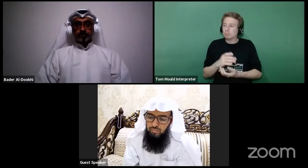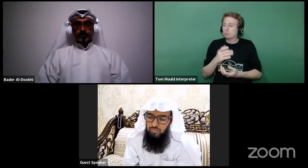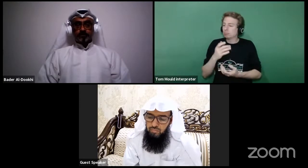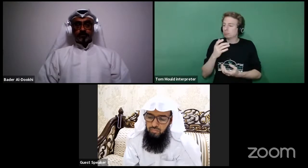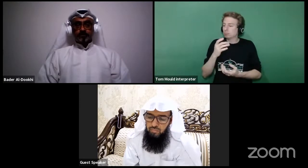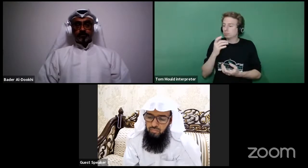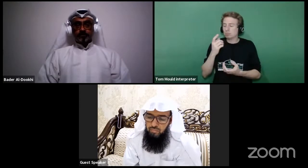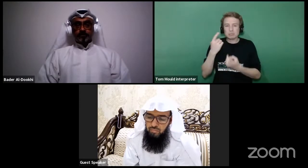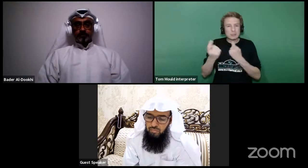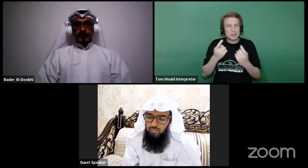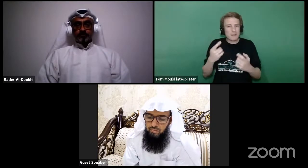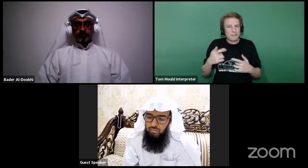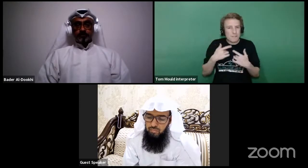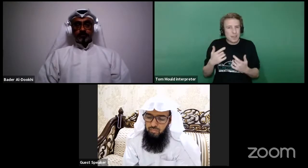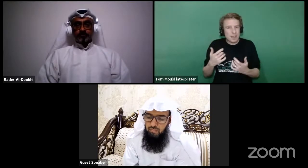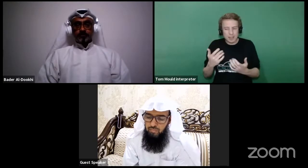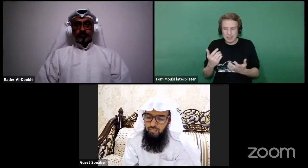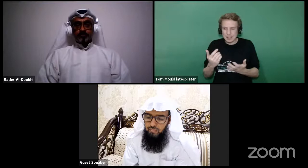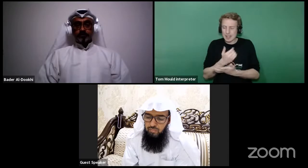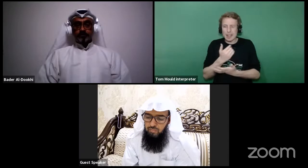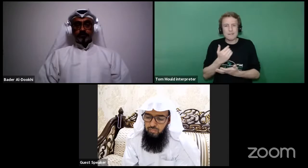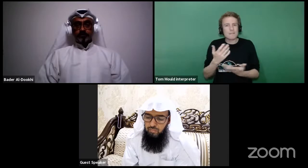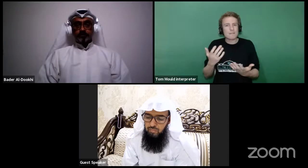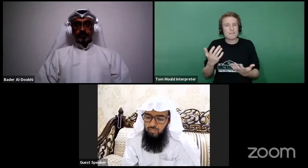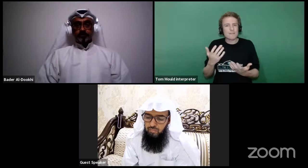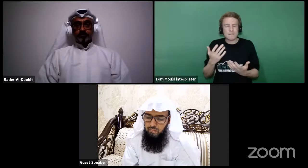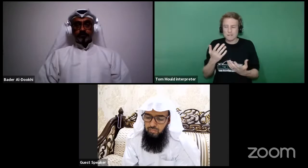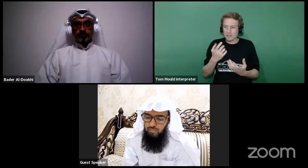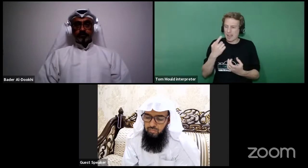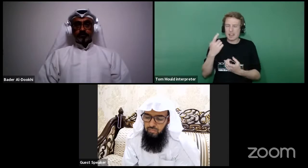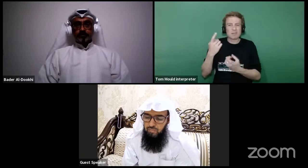their lives, and others will be safe from them.